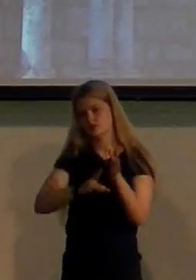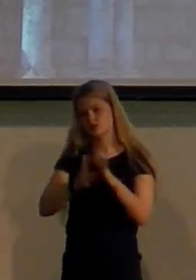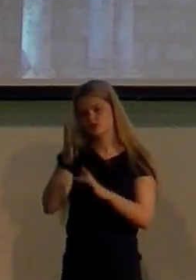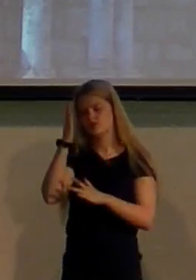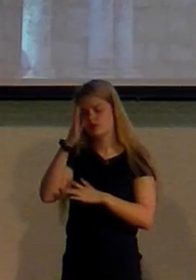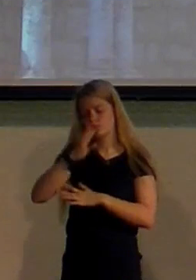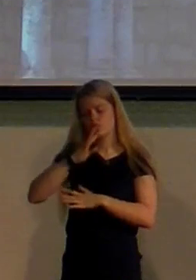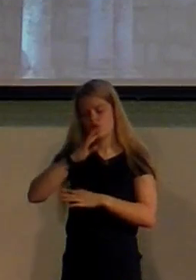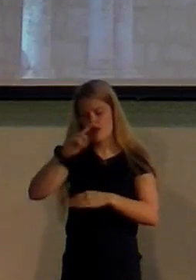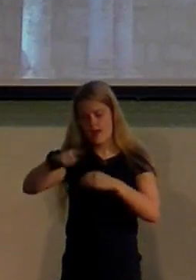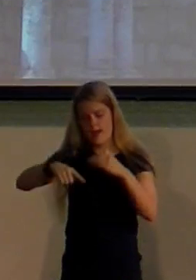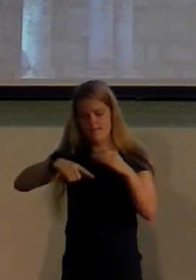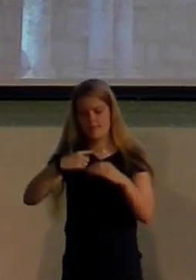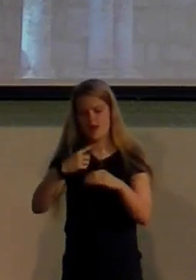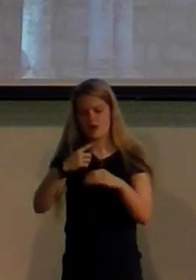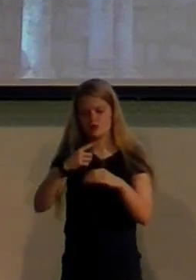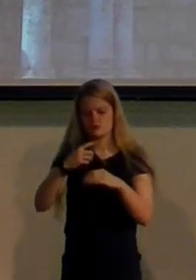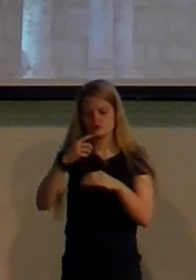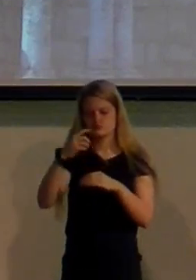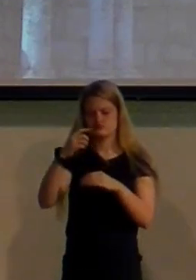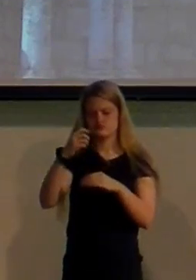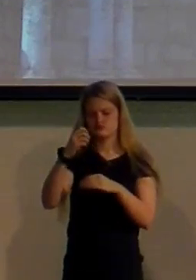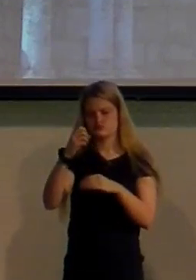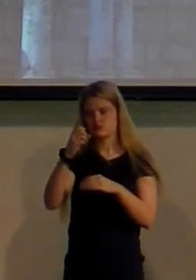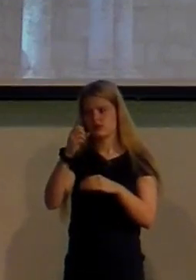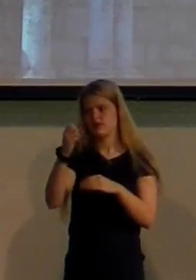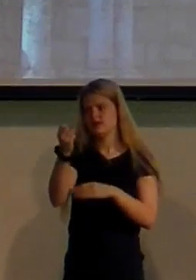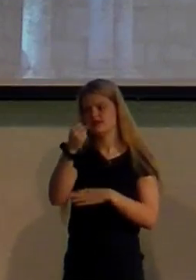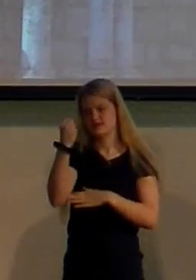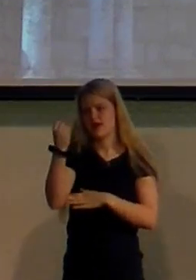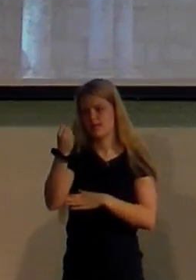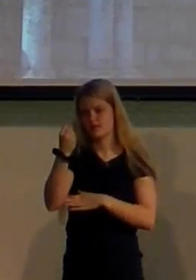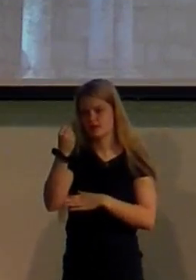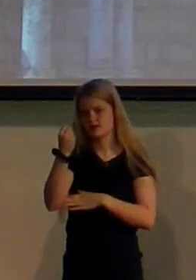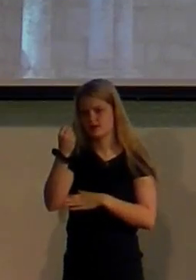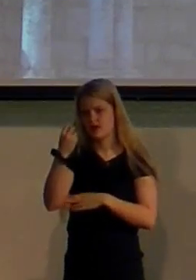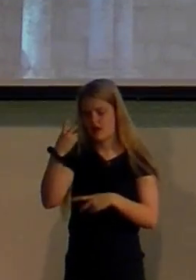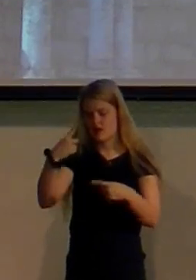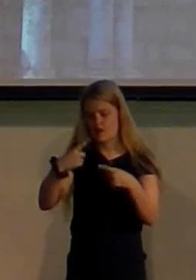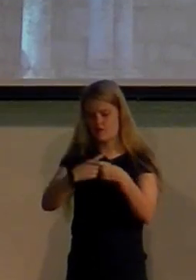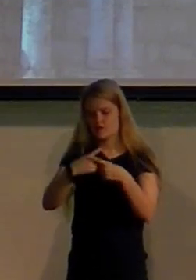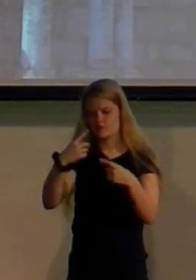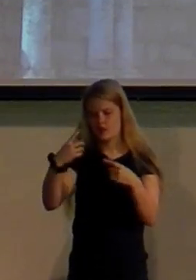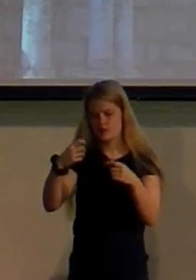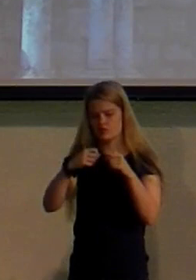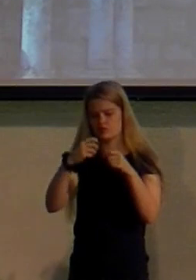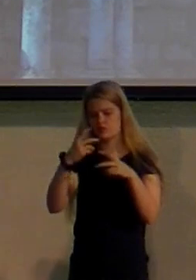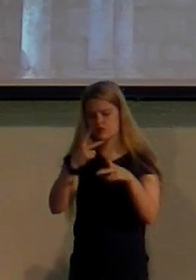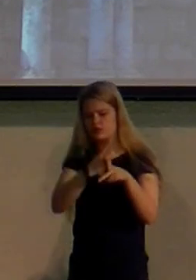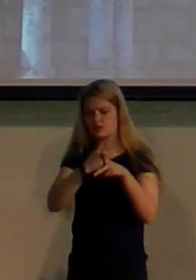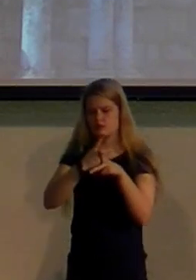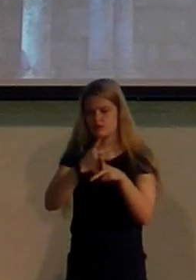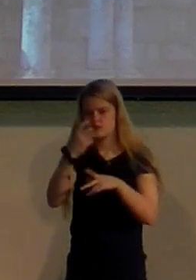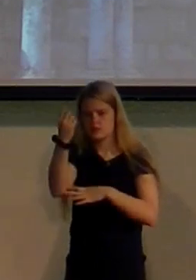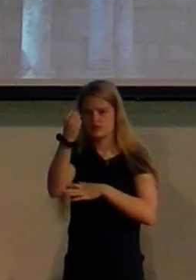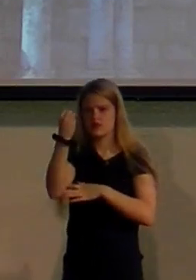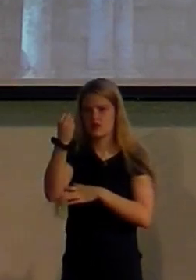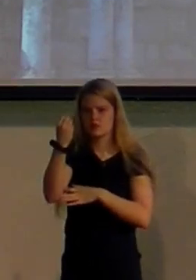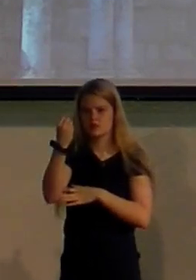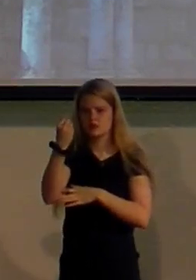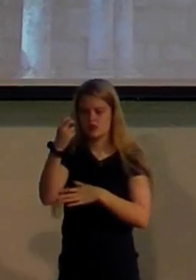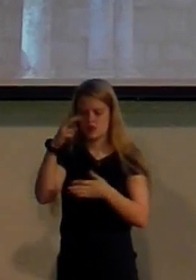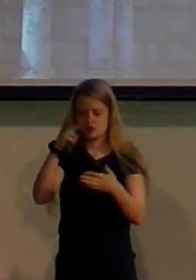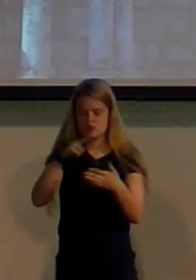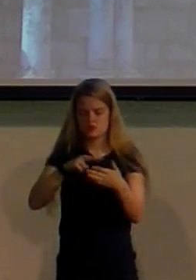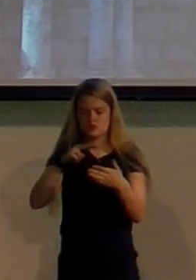Sabbath in conflicts over keeping the Sabbath. You know, in the New Testament, anytime you read, and